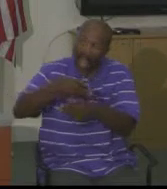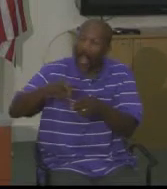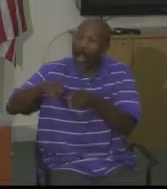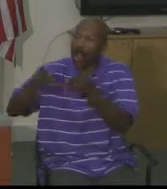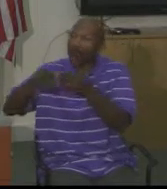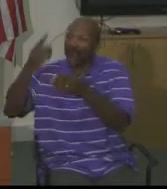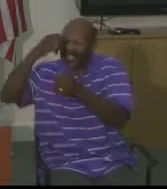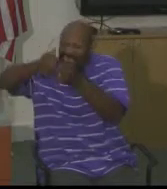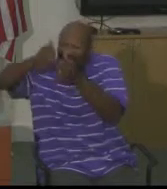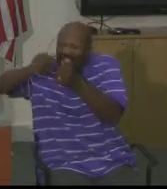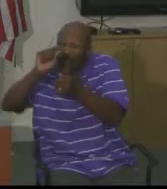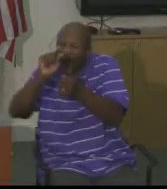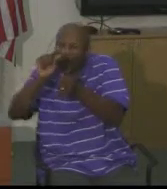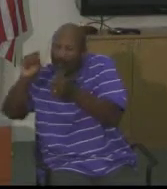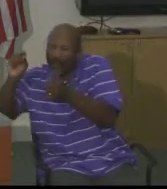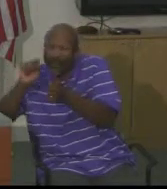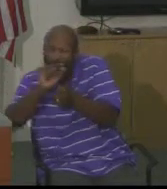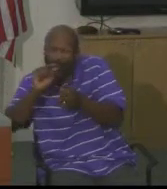for every connector.